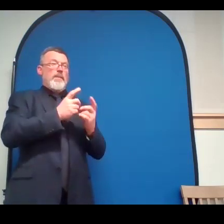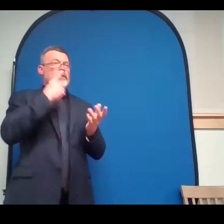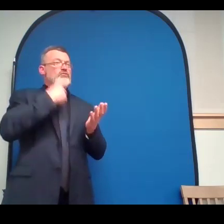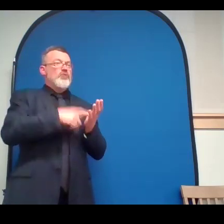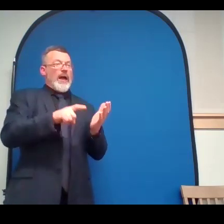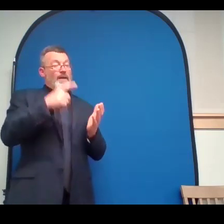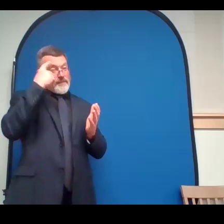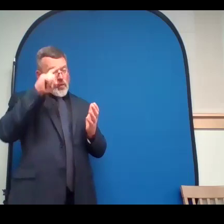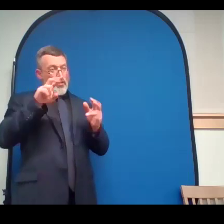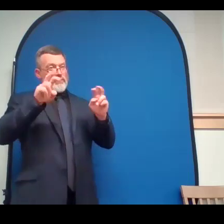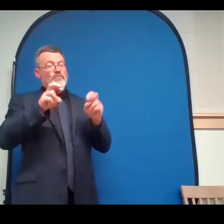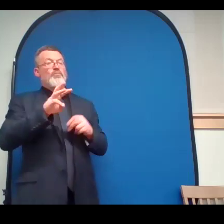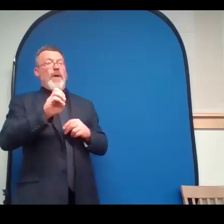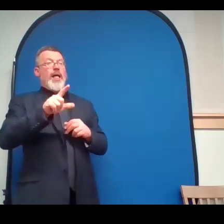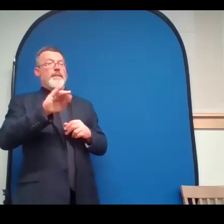two-part